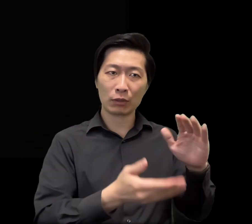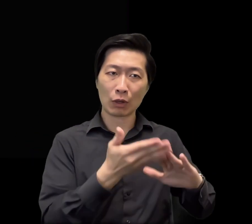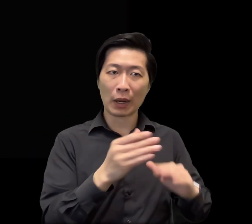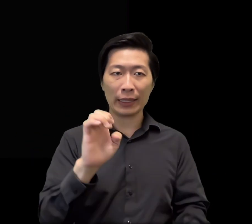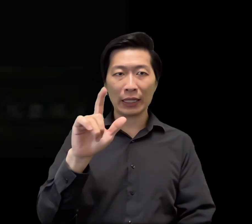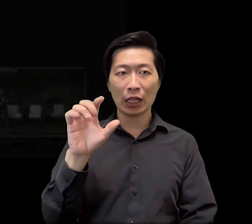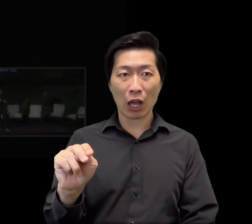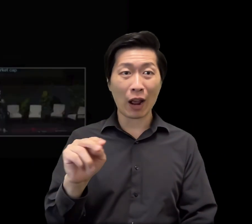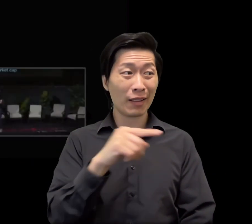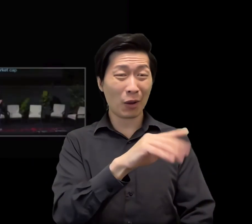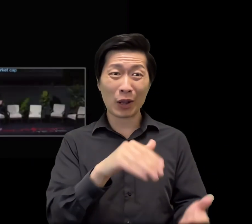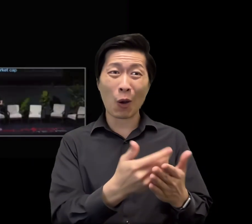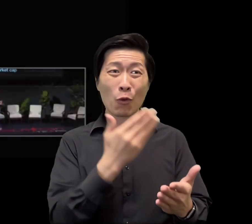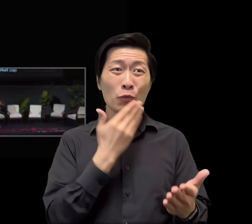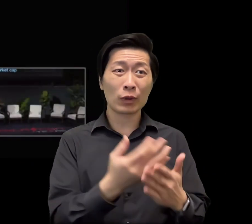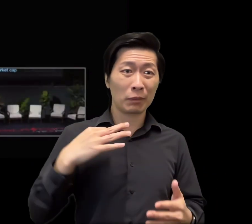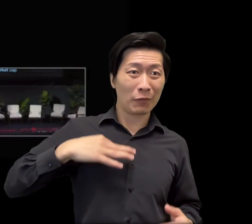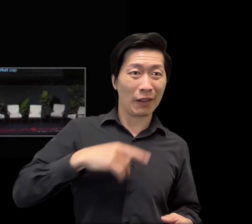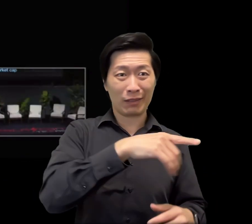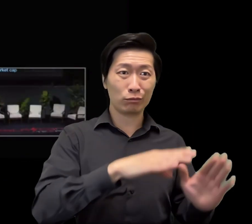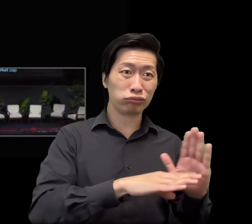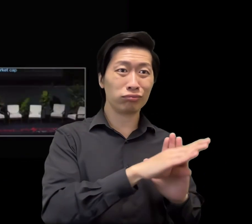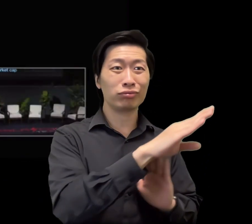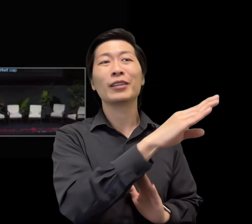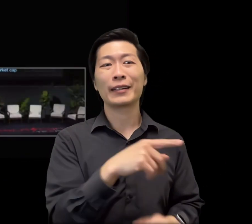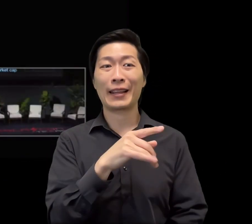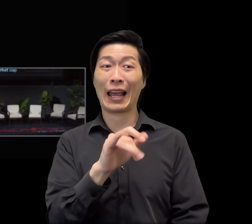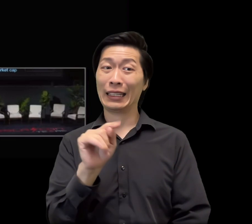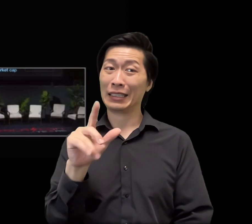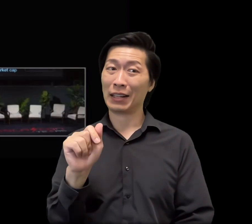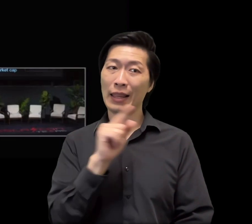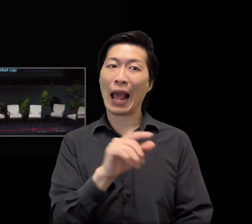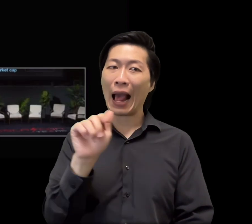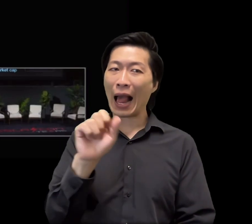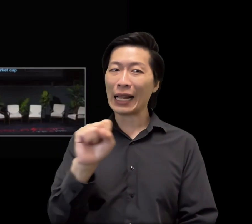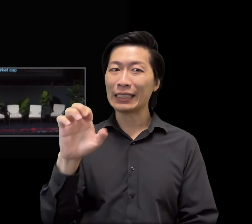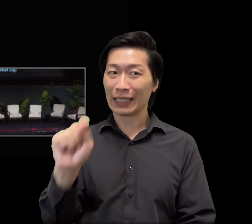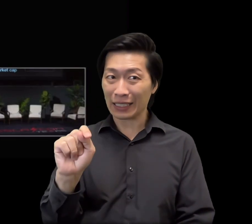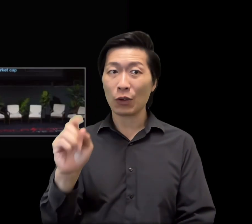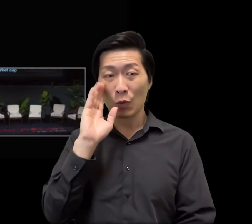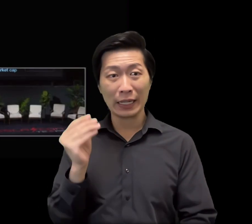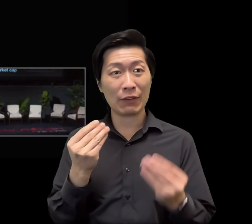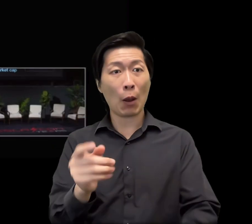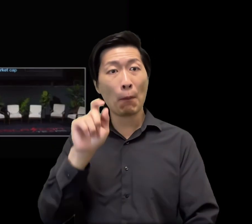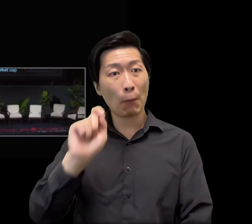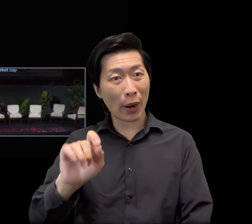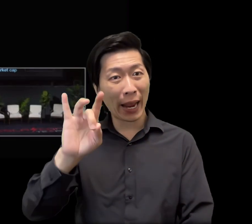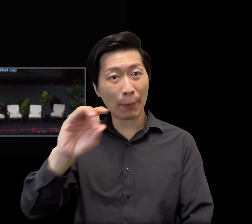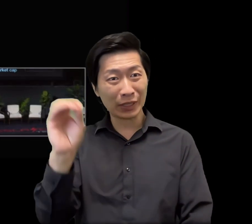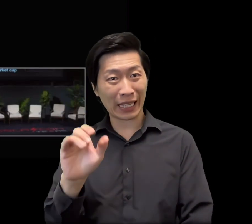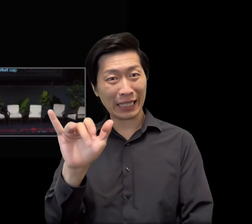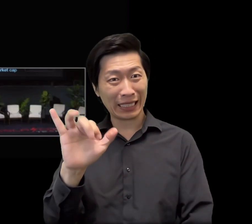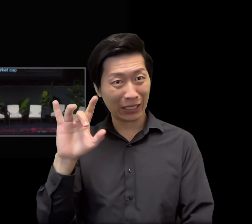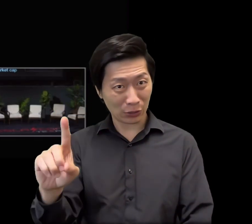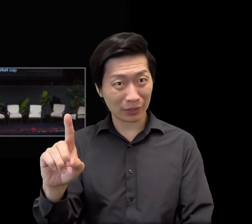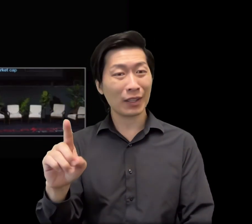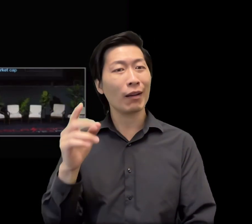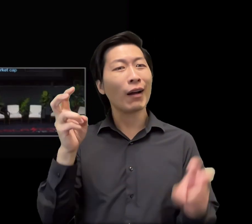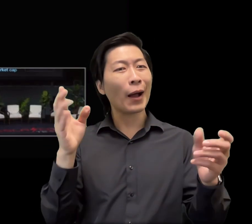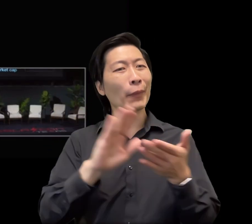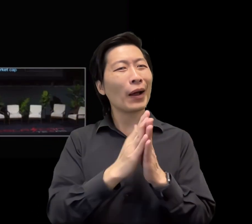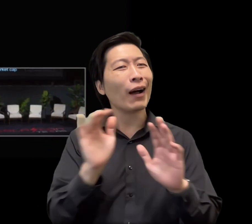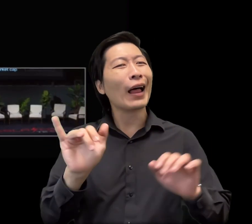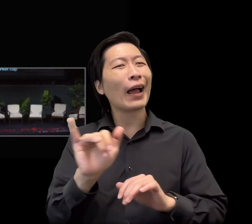Elon Musk, and you get upside in all the investments they create? So that is Tesla, and you're looking at an asset which basically gives you a 0.8% yield. So it's like